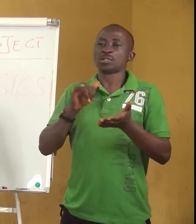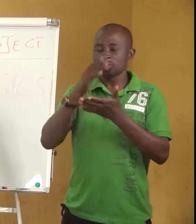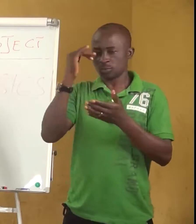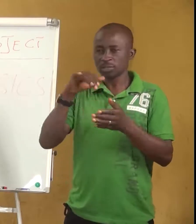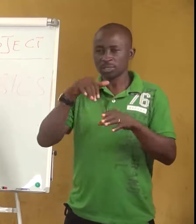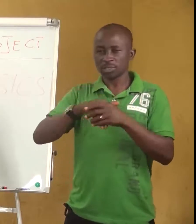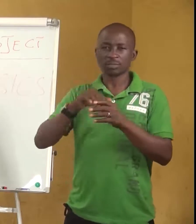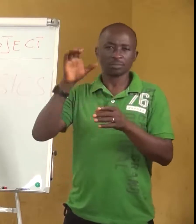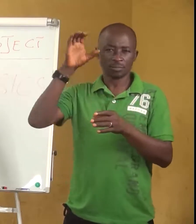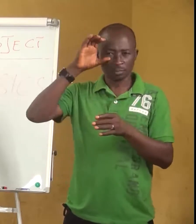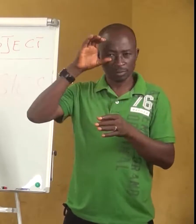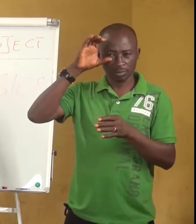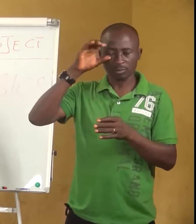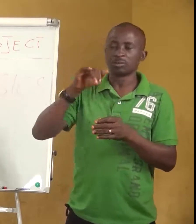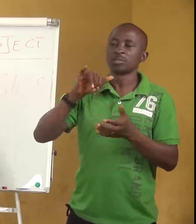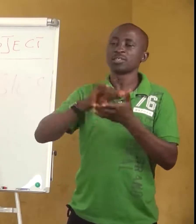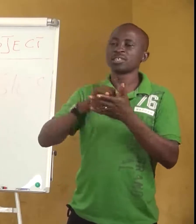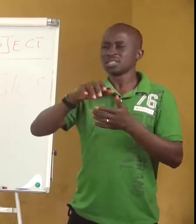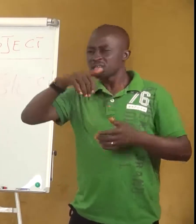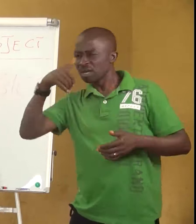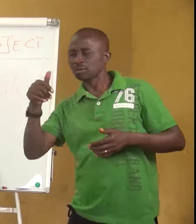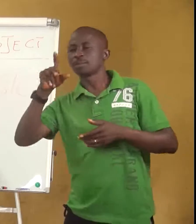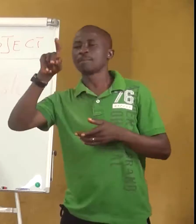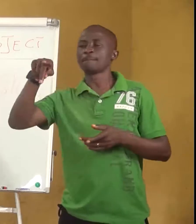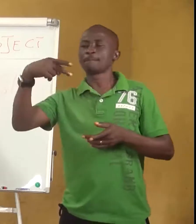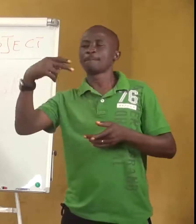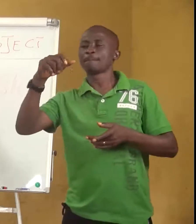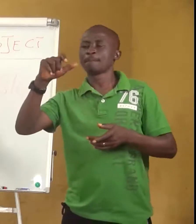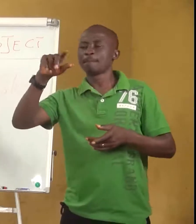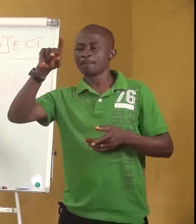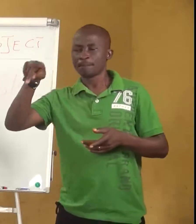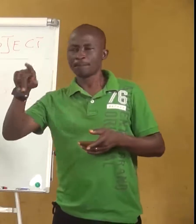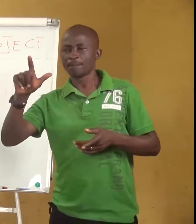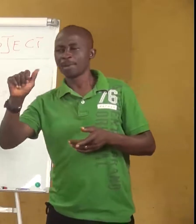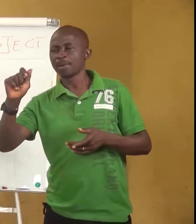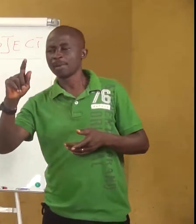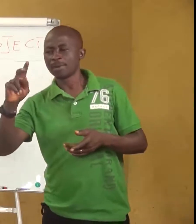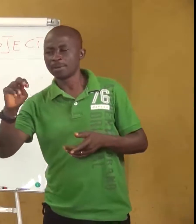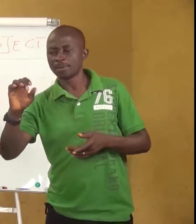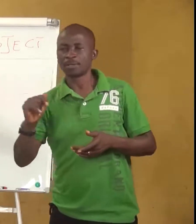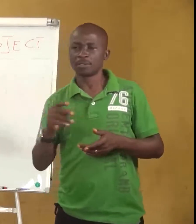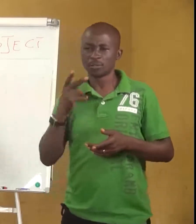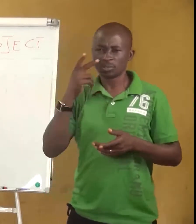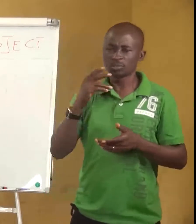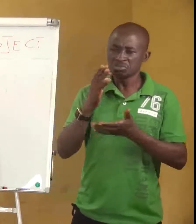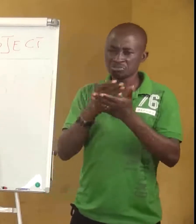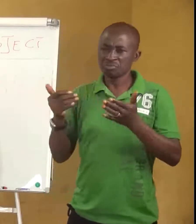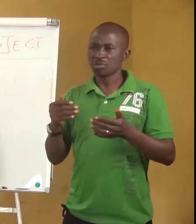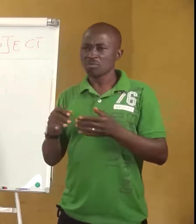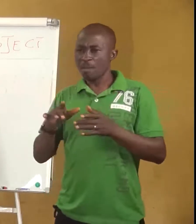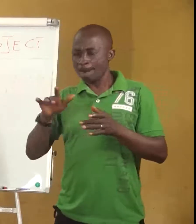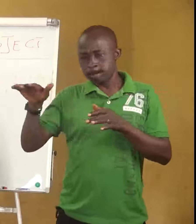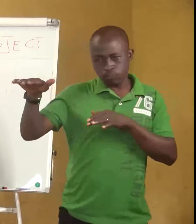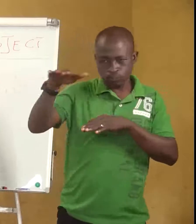moon, that's another planet outside the Earth, in the moon, you see that object floats because